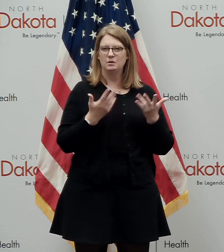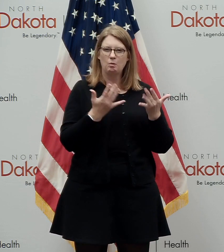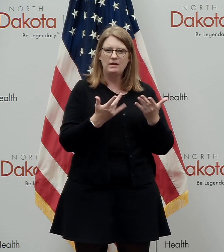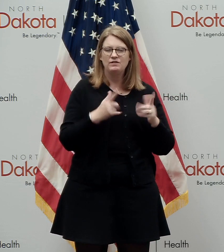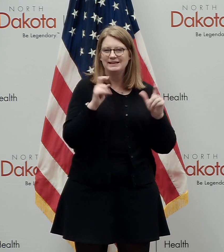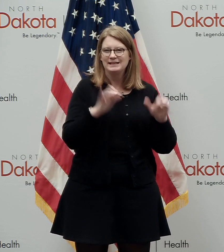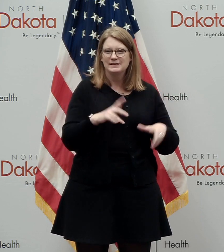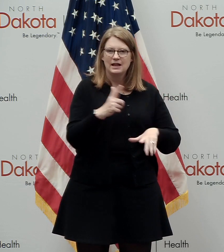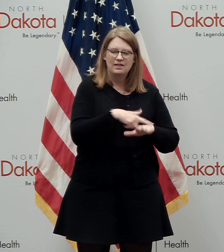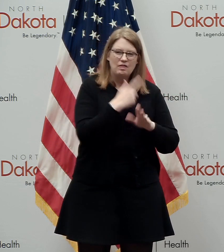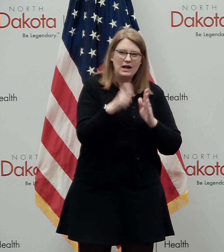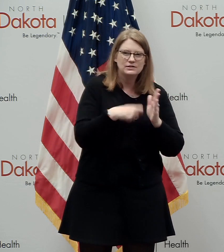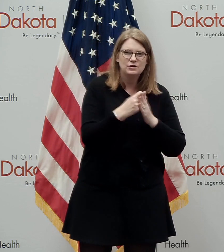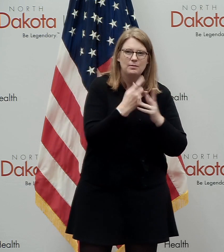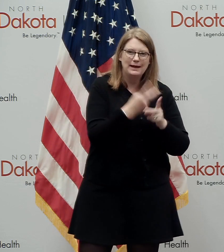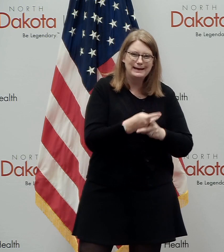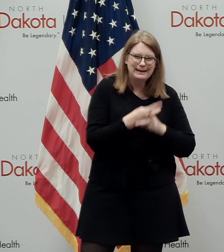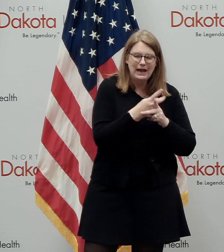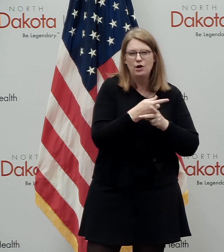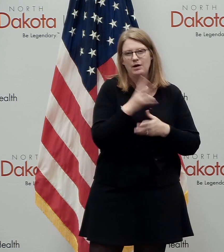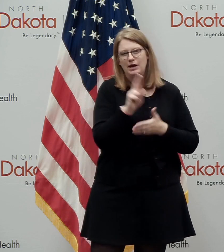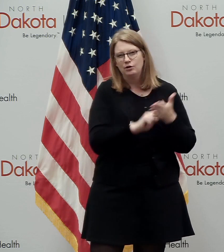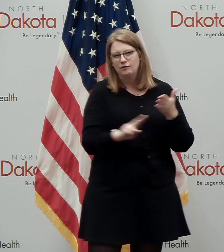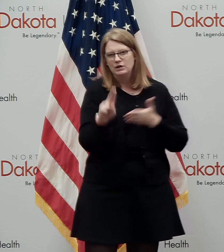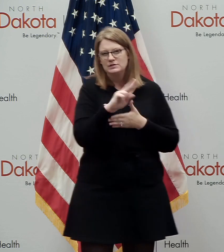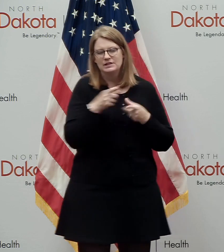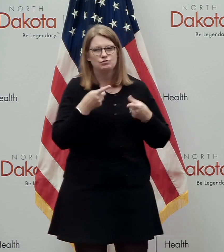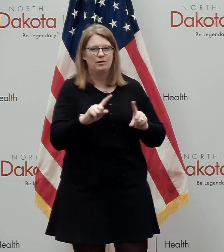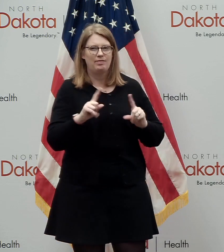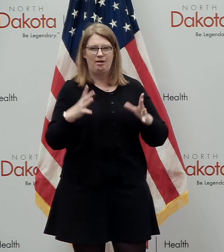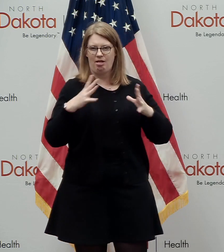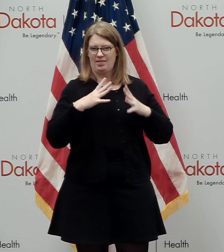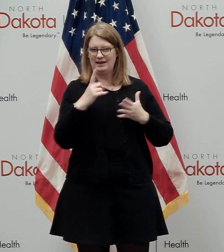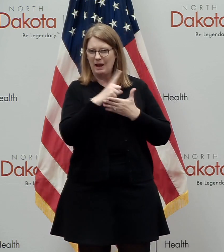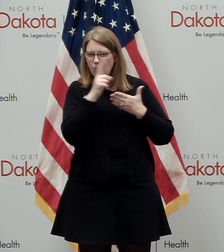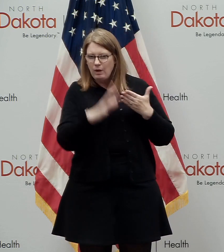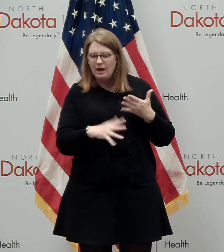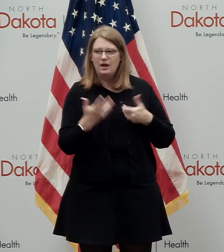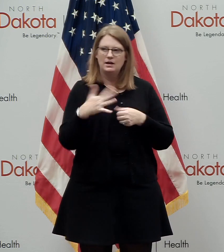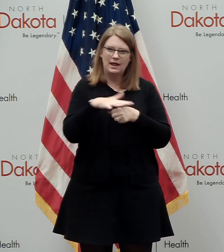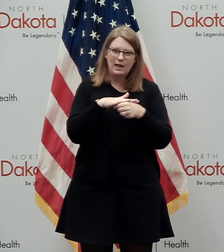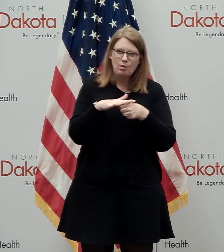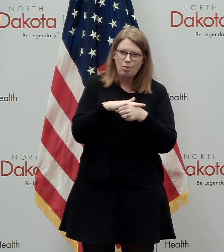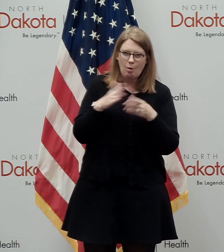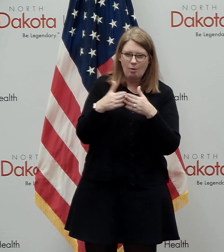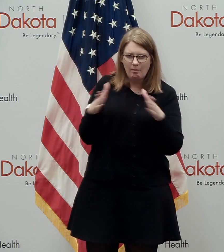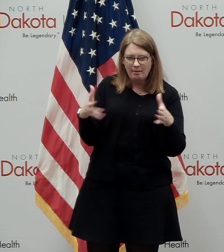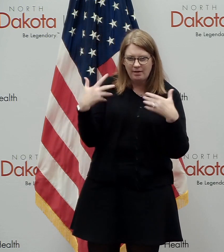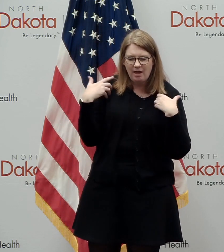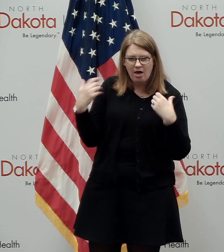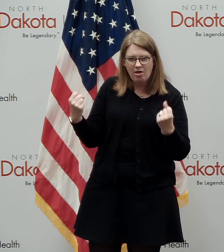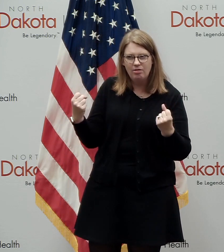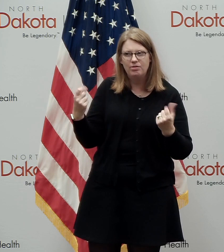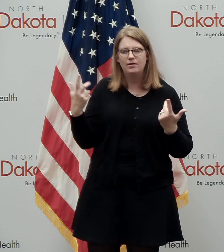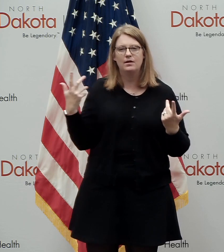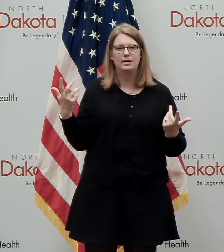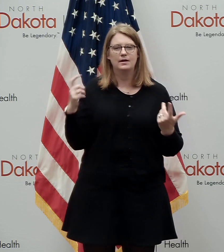at universities and other places over the holiday weekend, even local public health. So there was